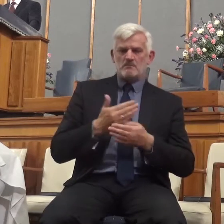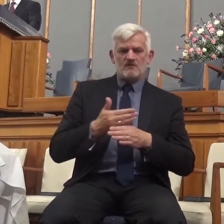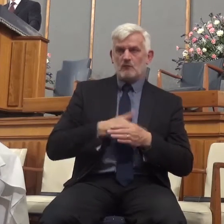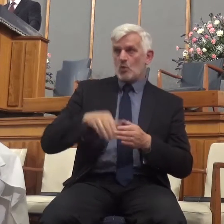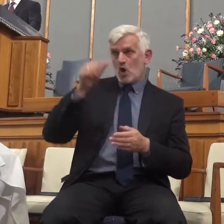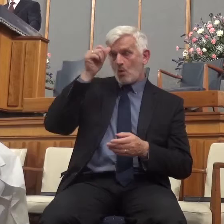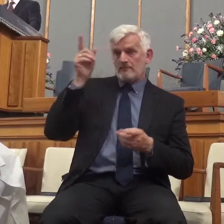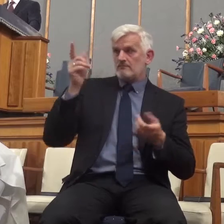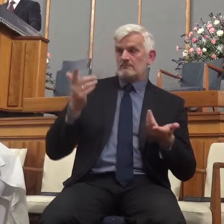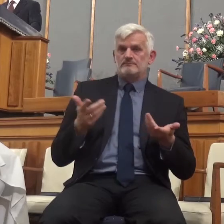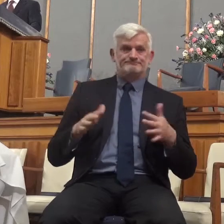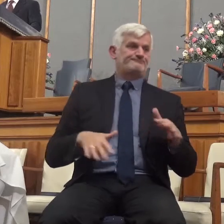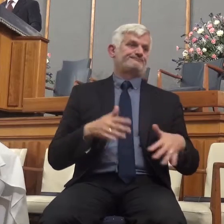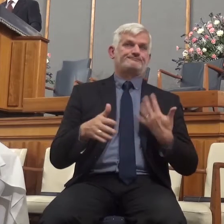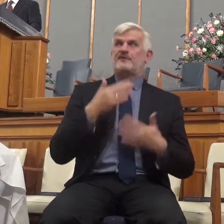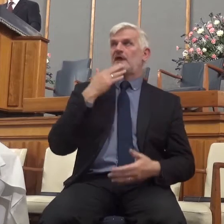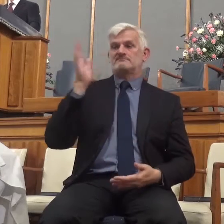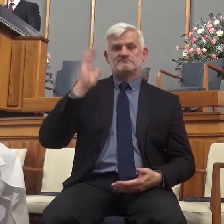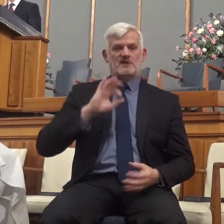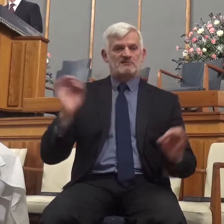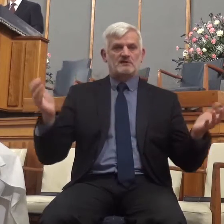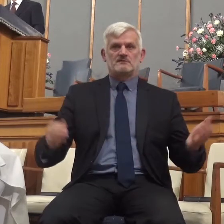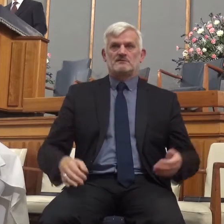most of us, give no thanks to him.